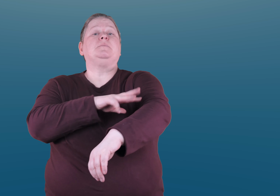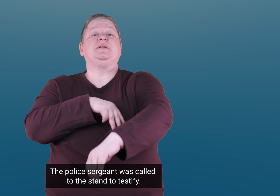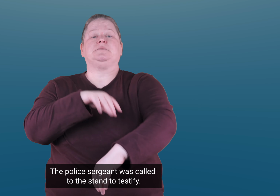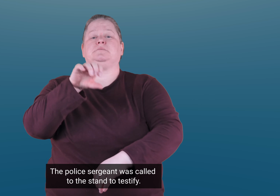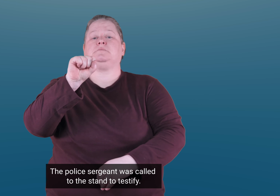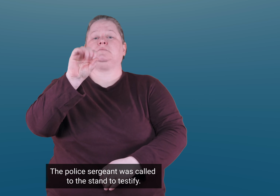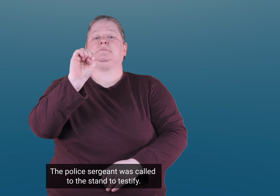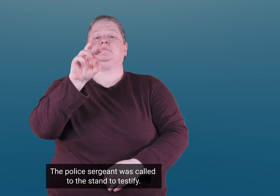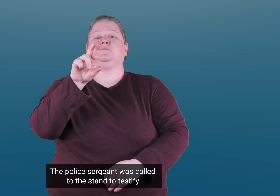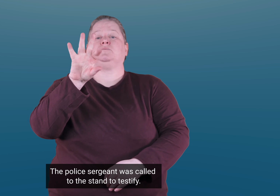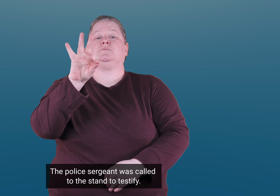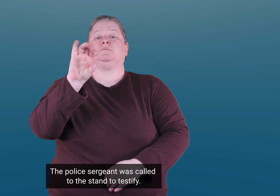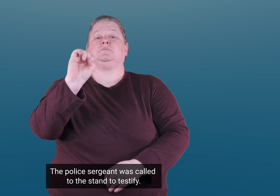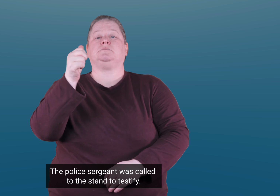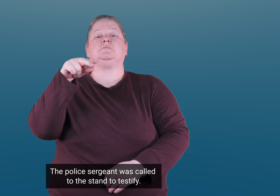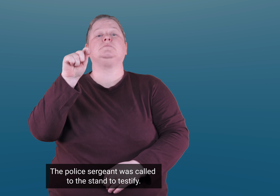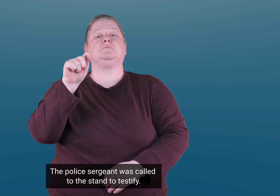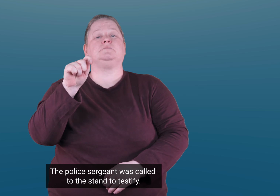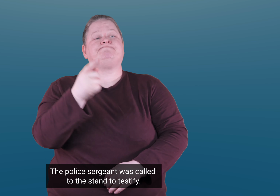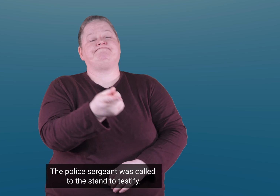The police sergeant was called to the stand to testify.